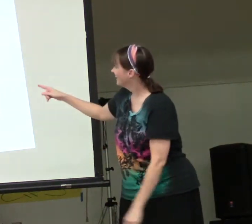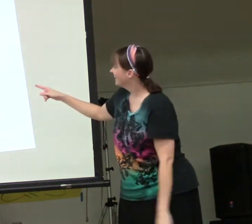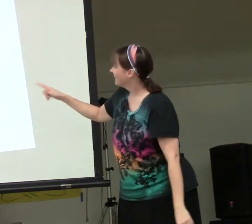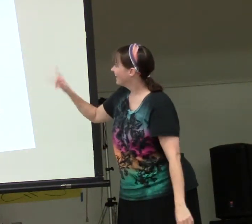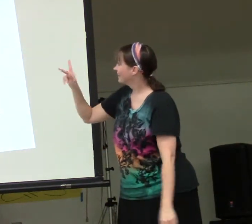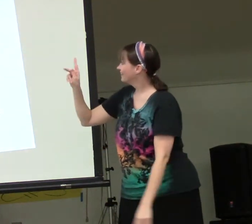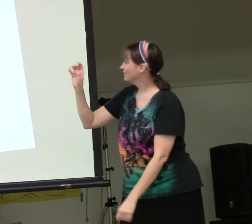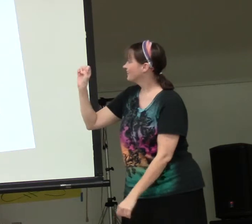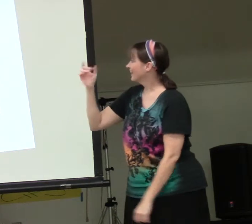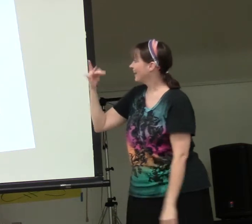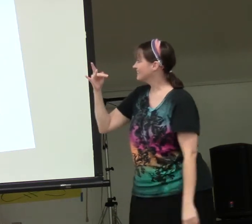verses 9 through